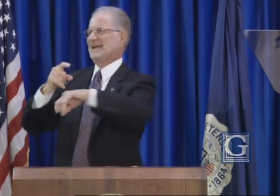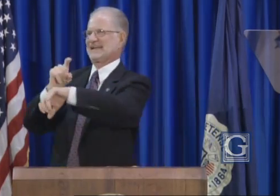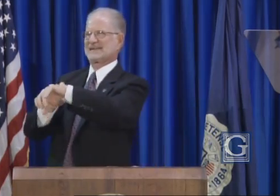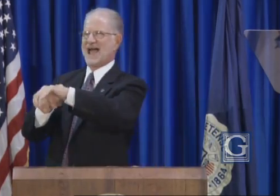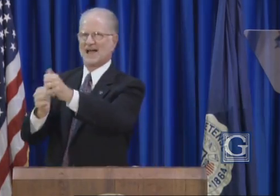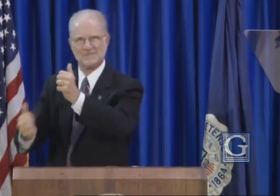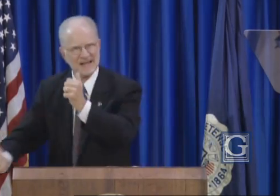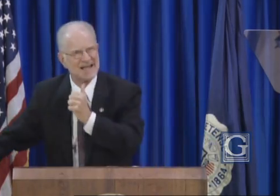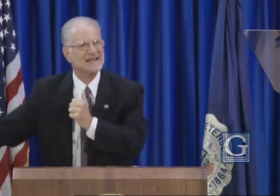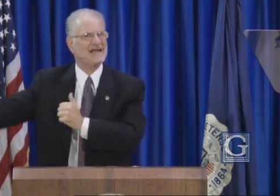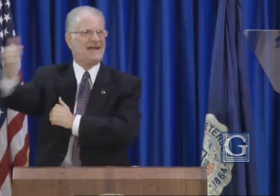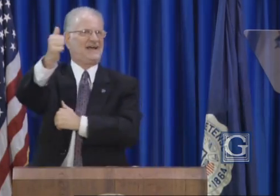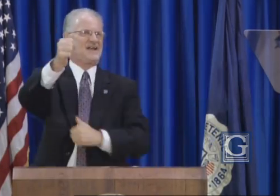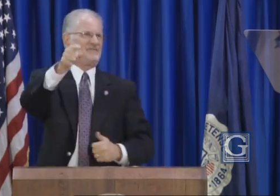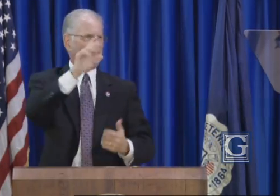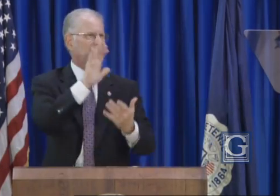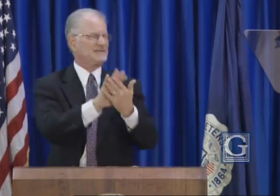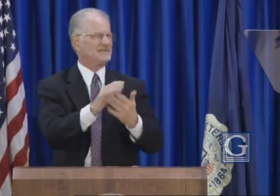You have an exciting time ahead of you.